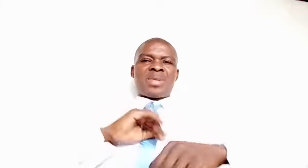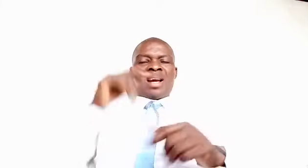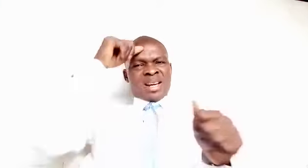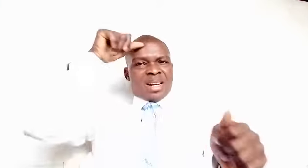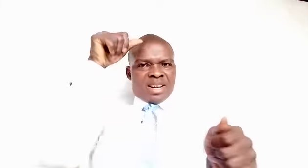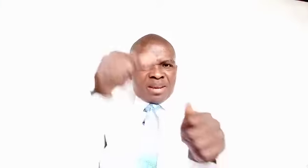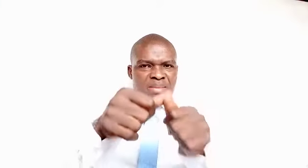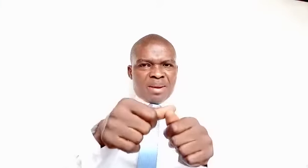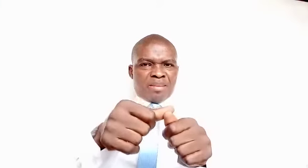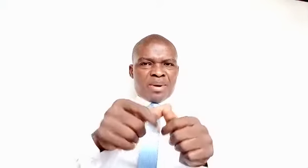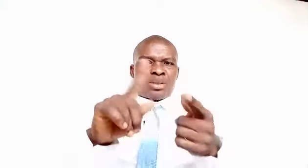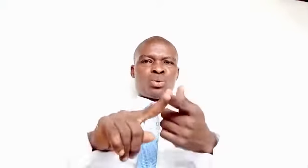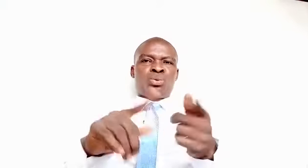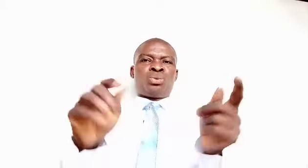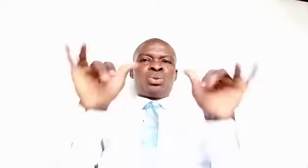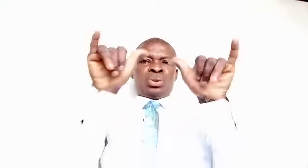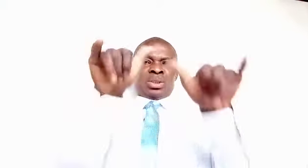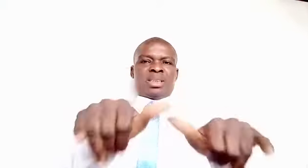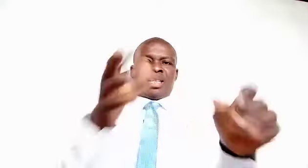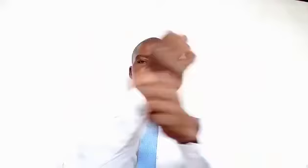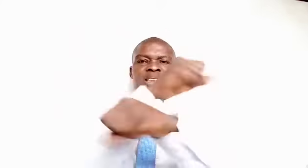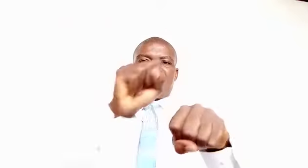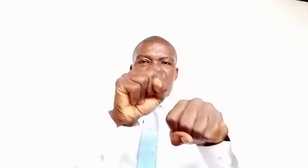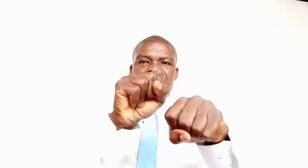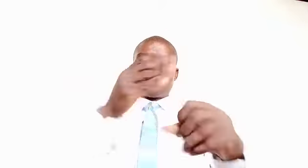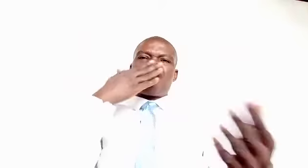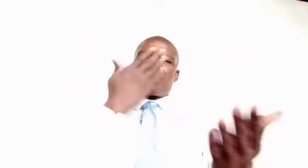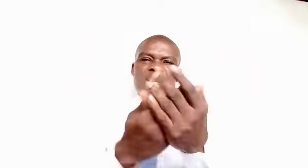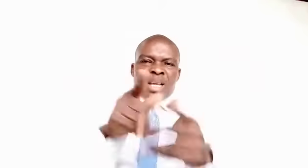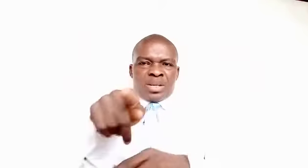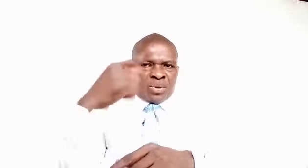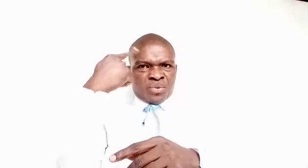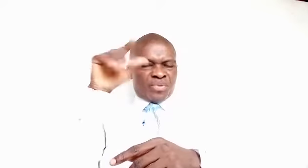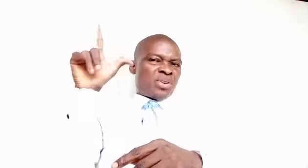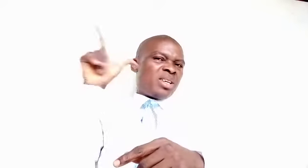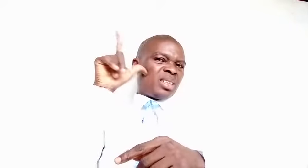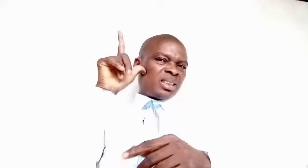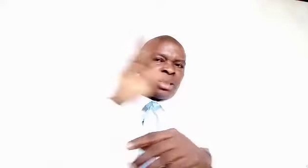stay safe. Thank you for listening, and God bless you.